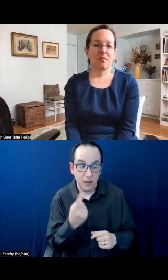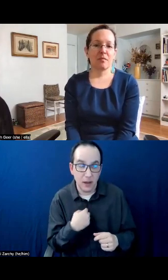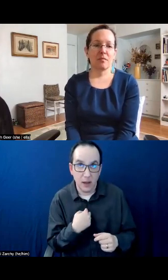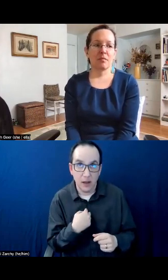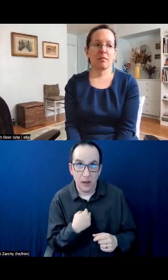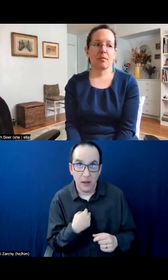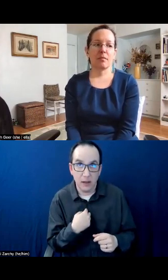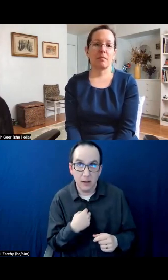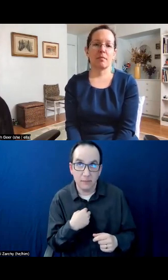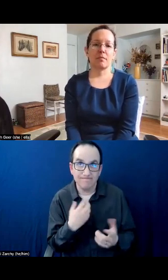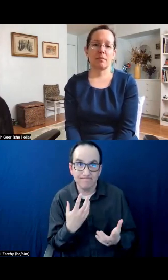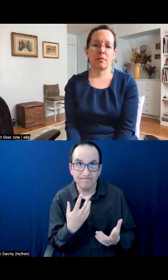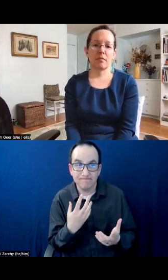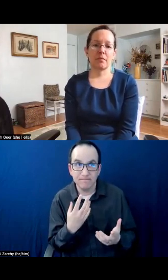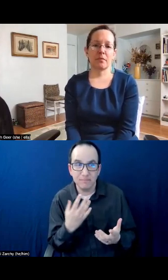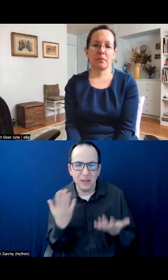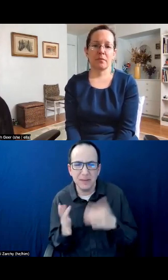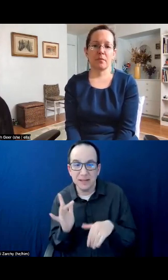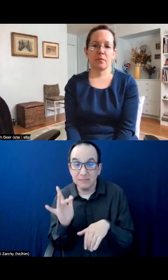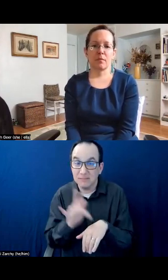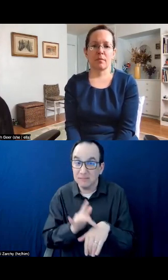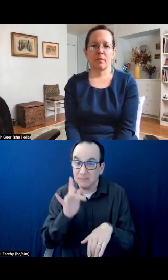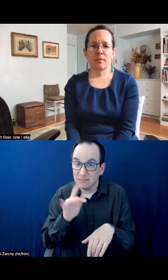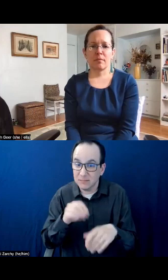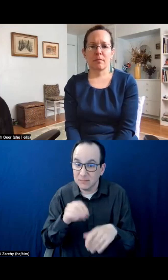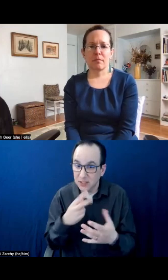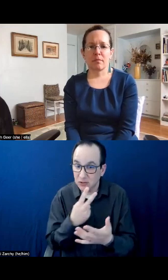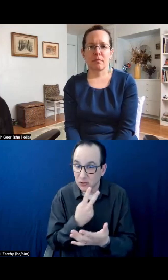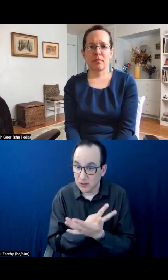All right, so something that